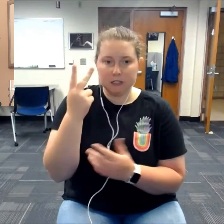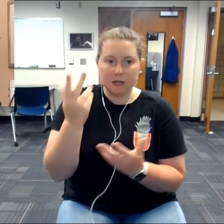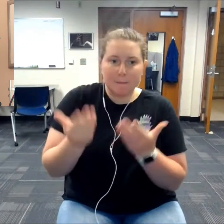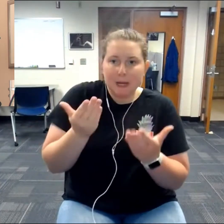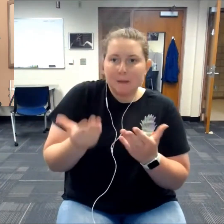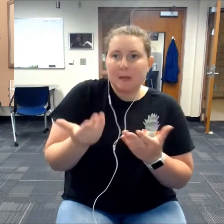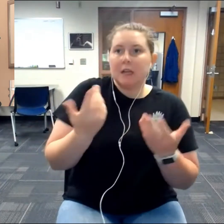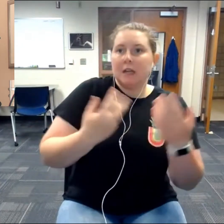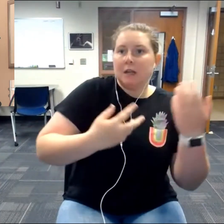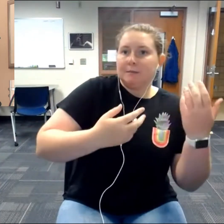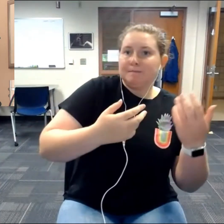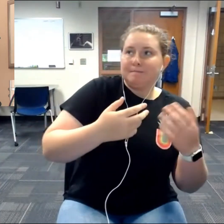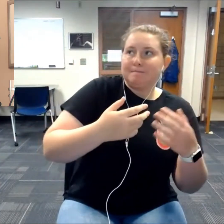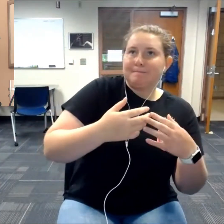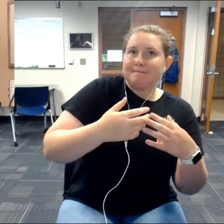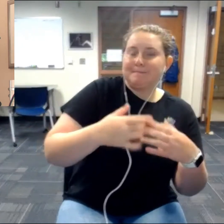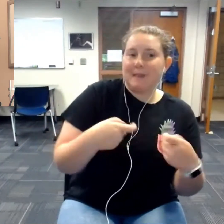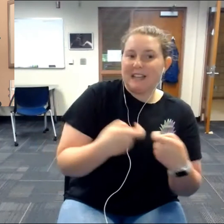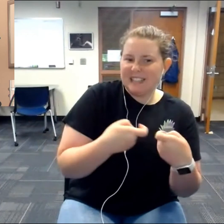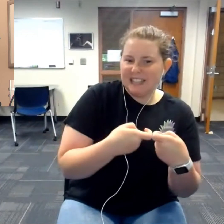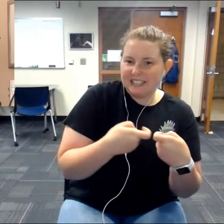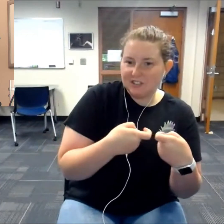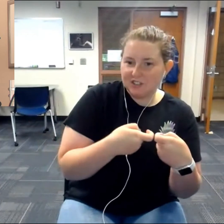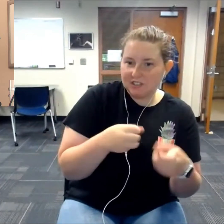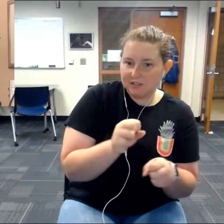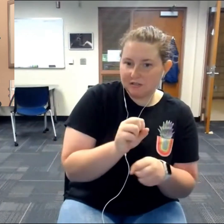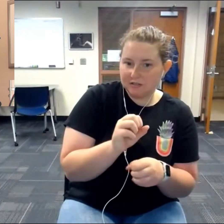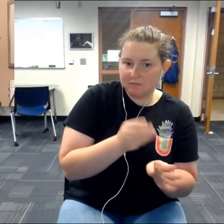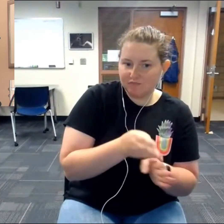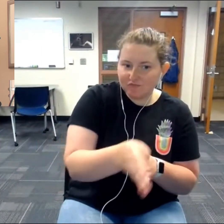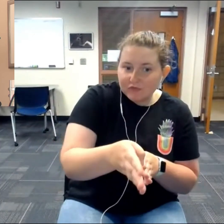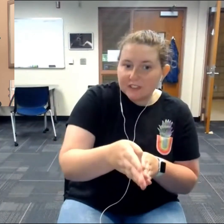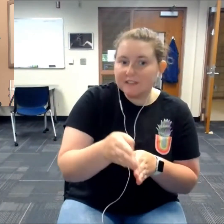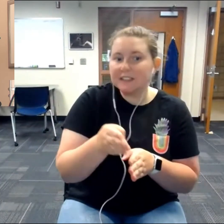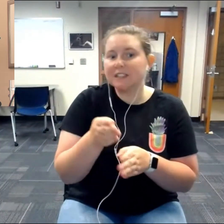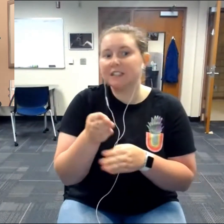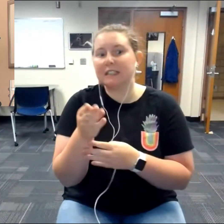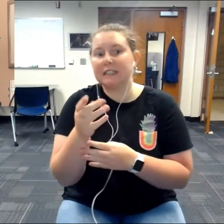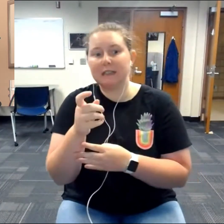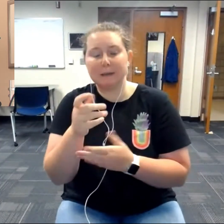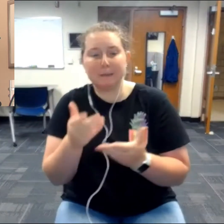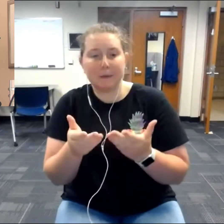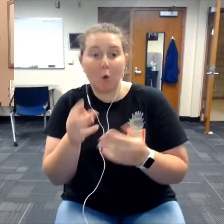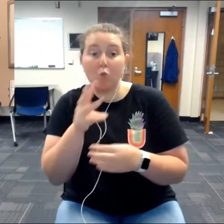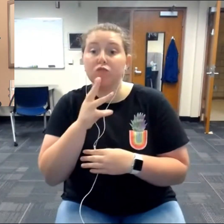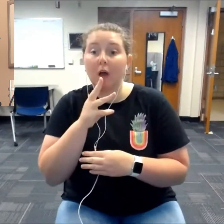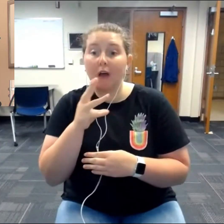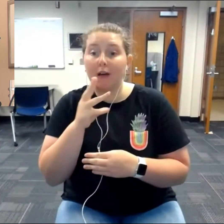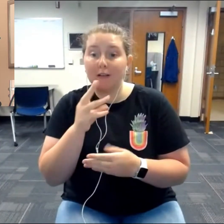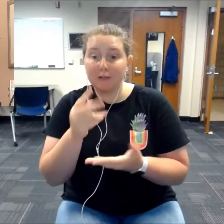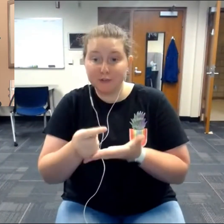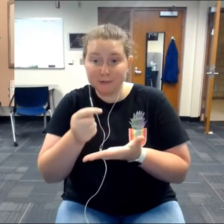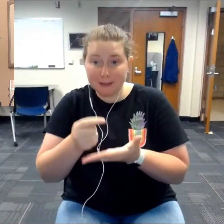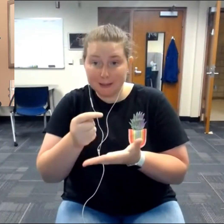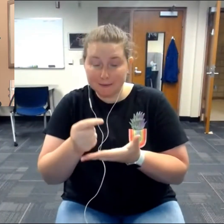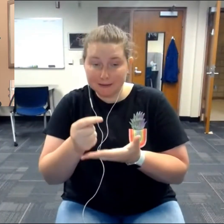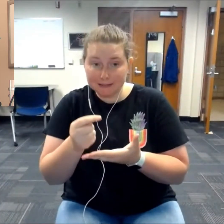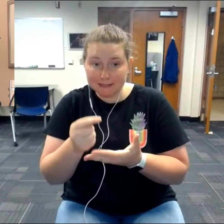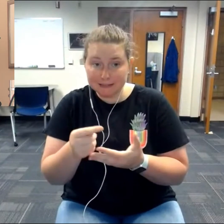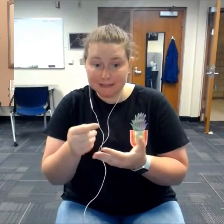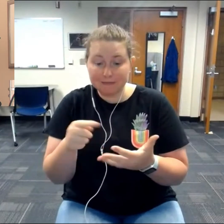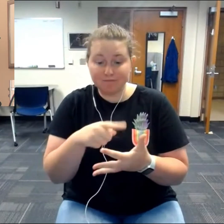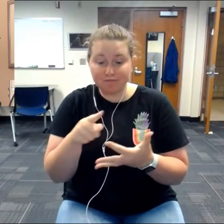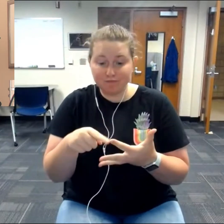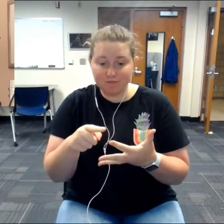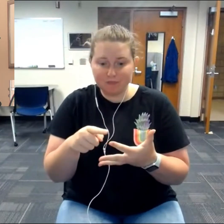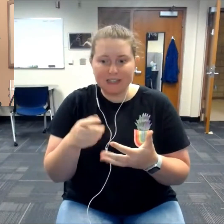flying, things that require color coding of systems. People in water treatment plants, you have to know what color buttons and wires you're